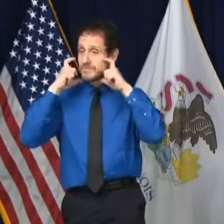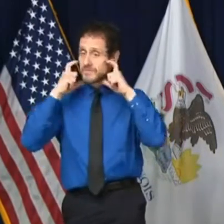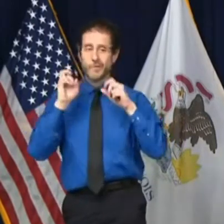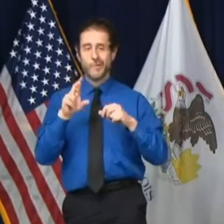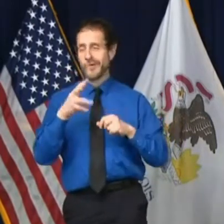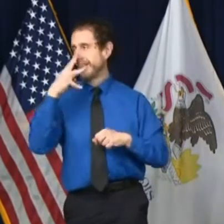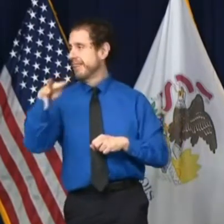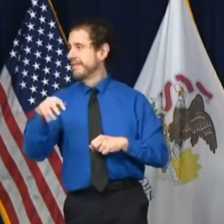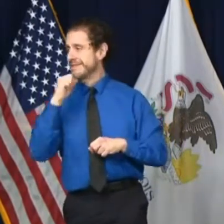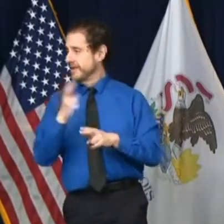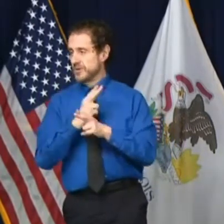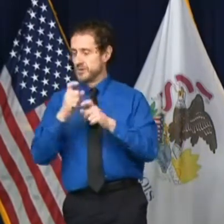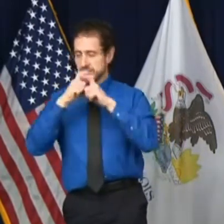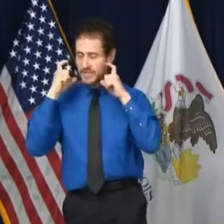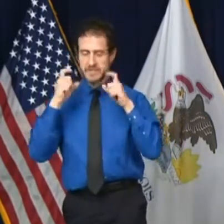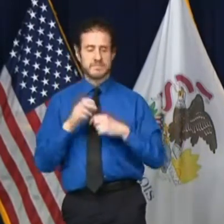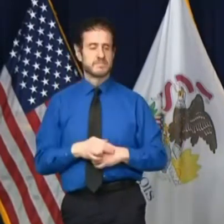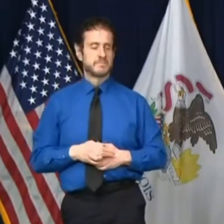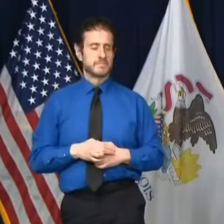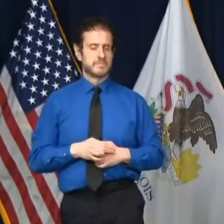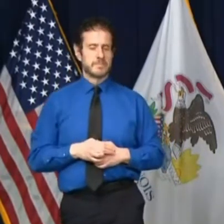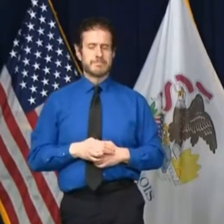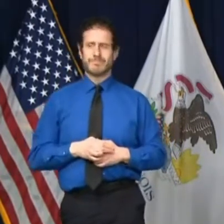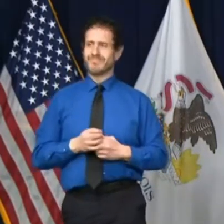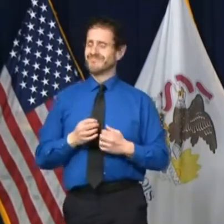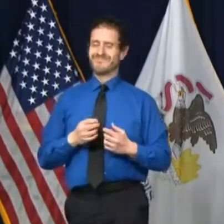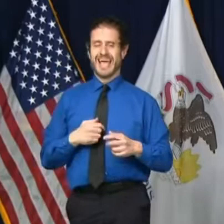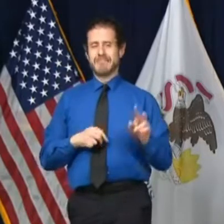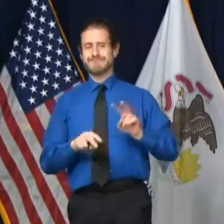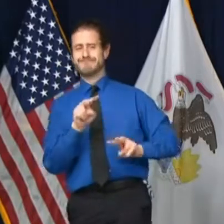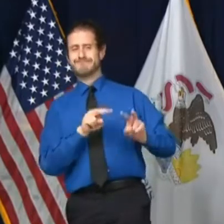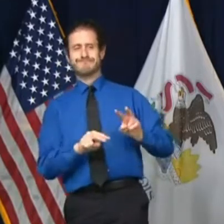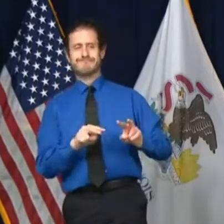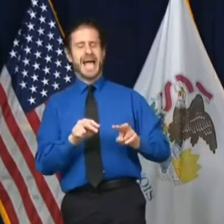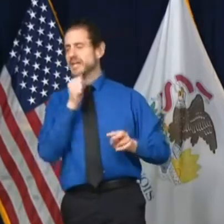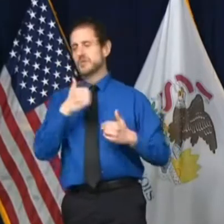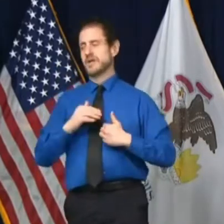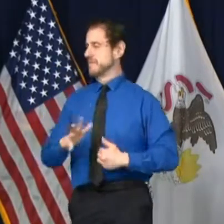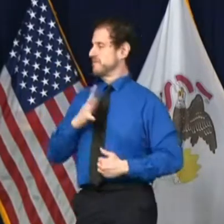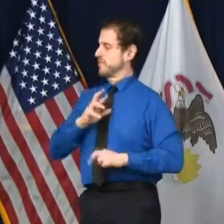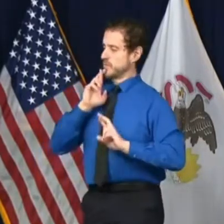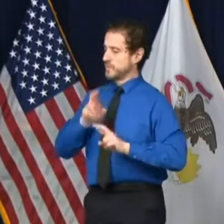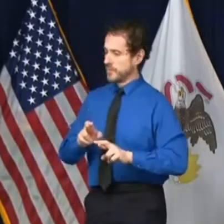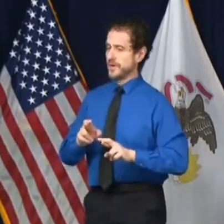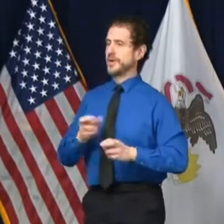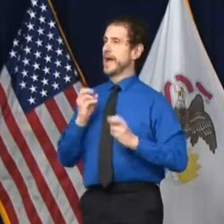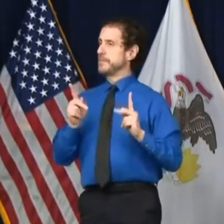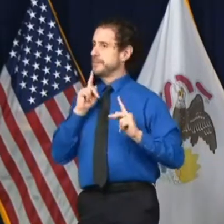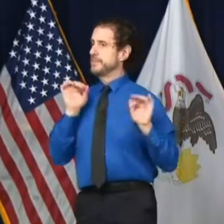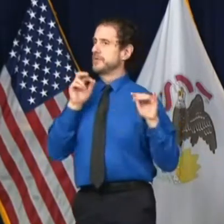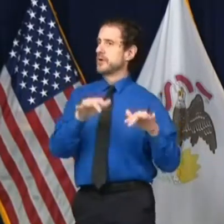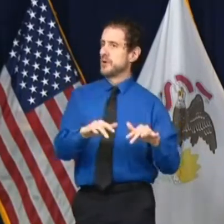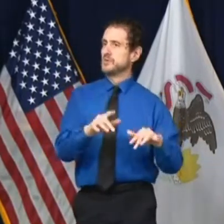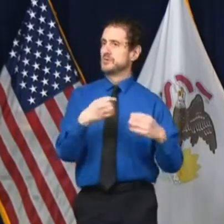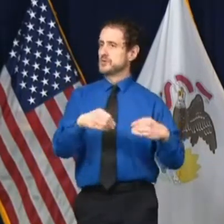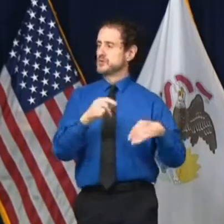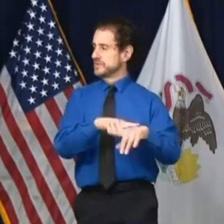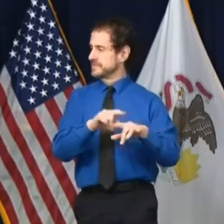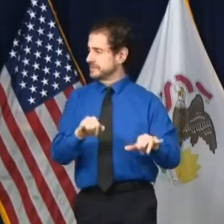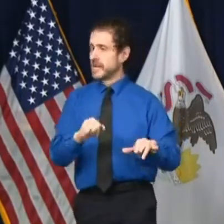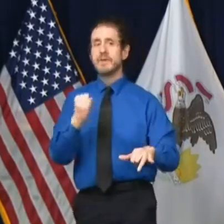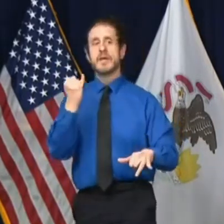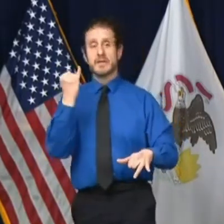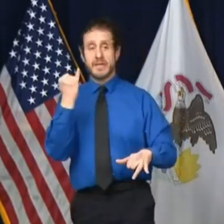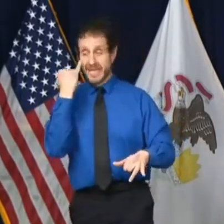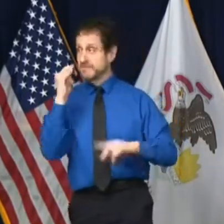and occupancy of stores. So I don't have an official report of that. But I will say, just as